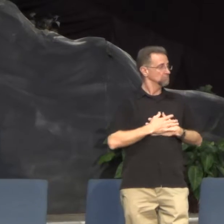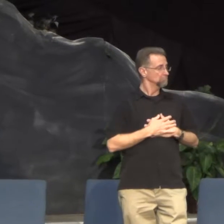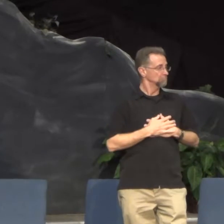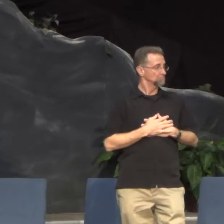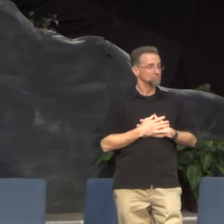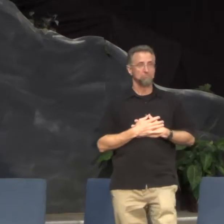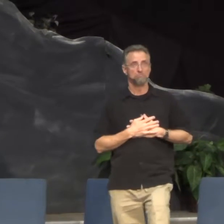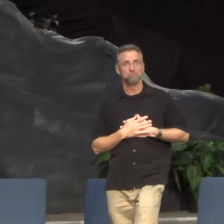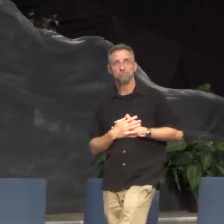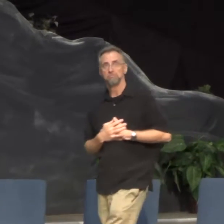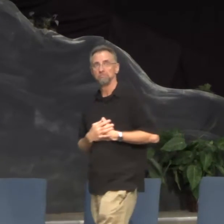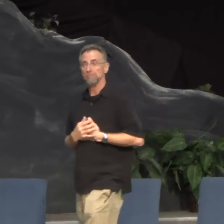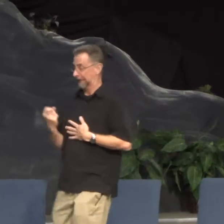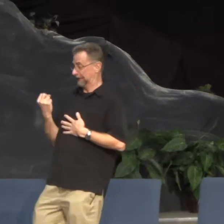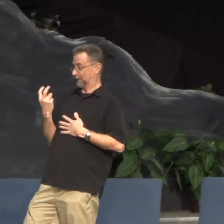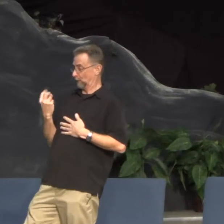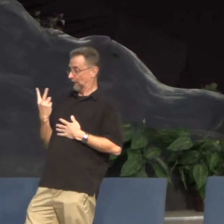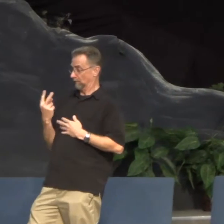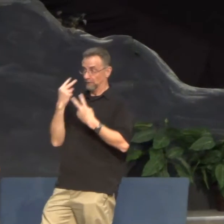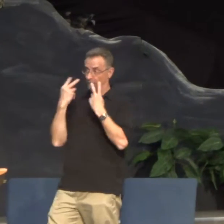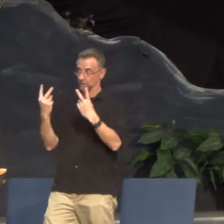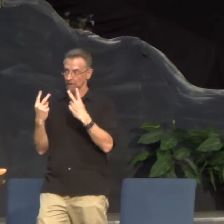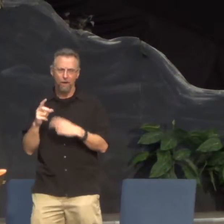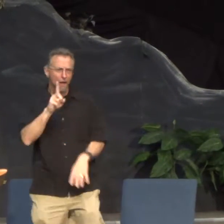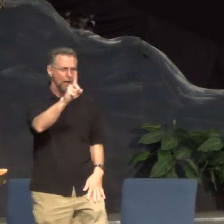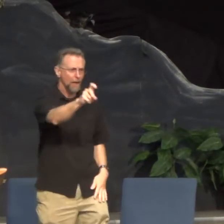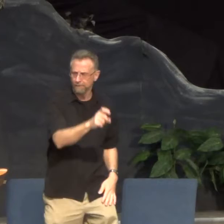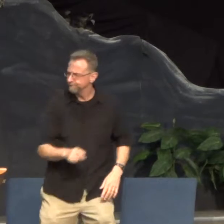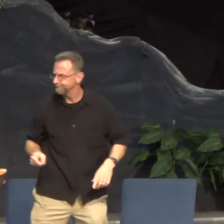We see Peter saw him. The 12 disciples saw him.